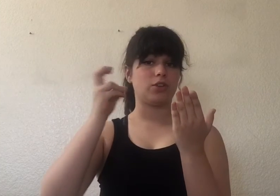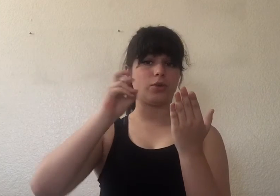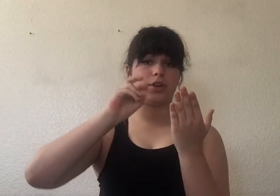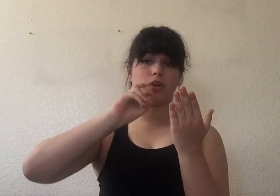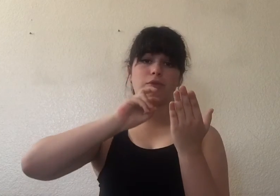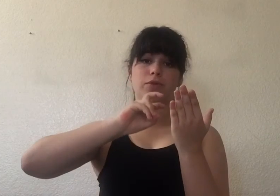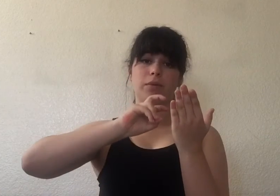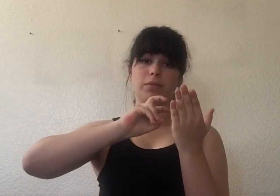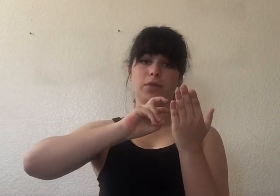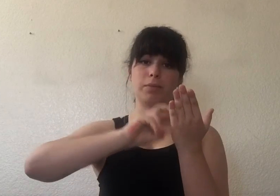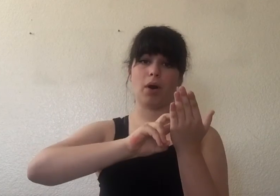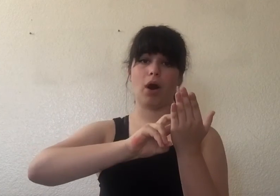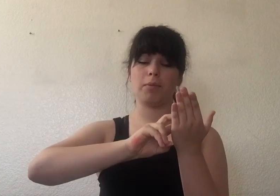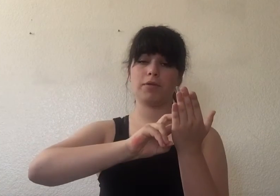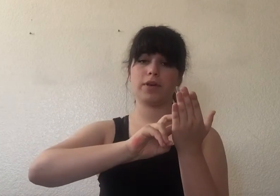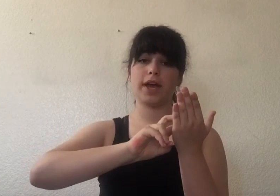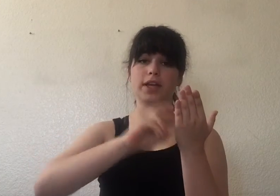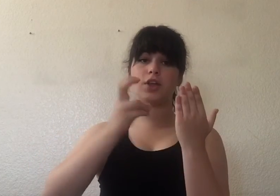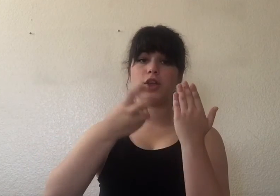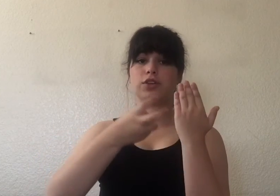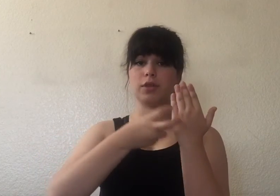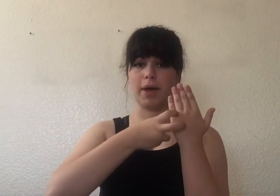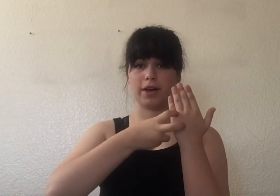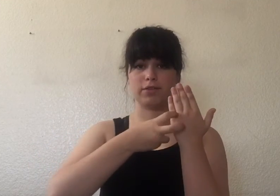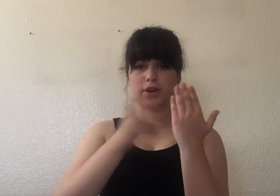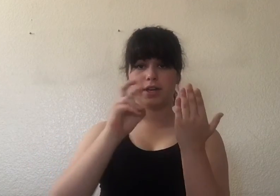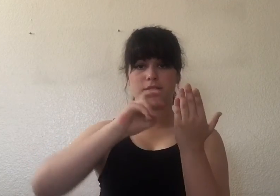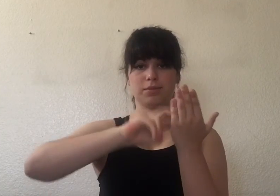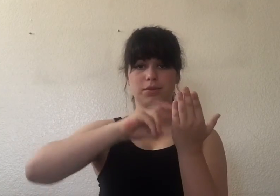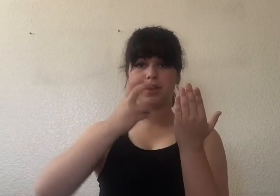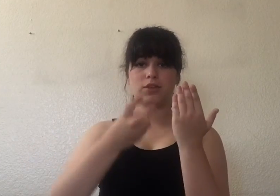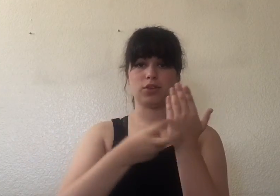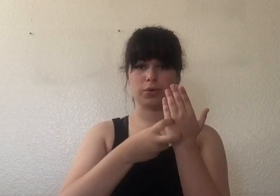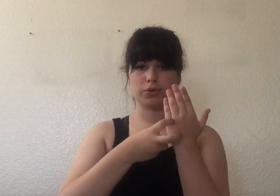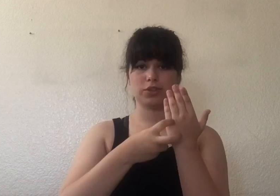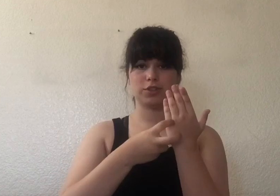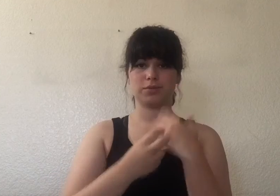going to go from the palm of your hand to the back of your hand. Toast.